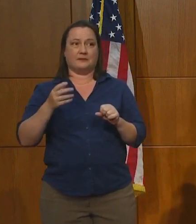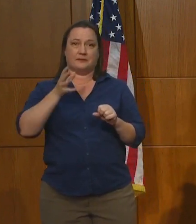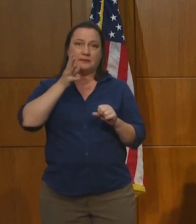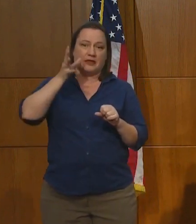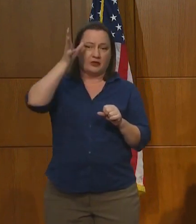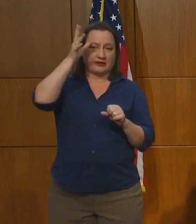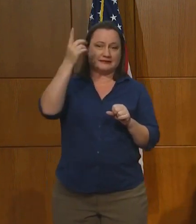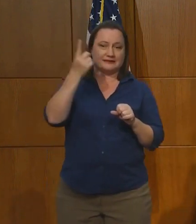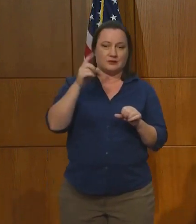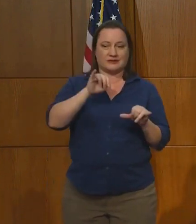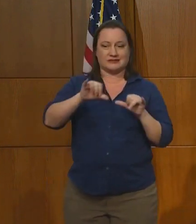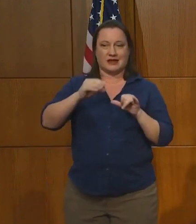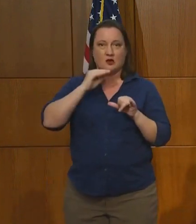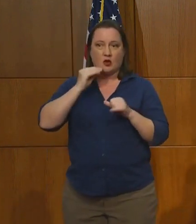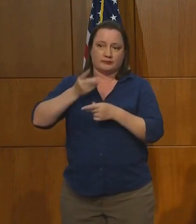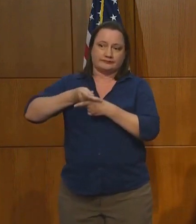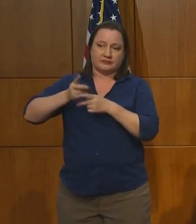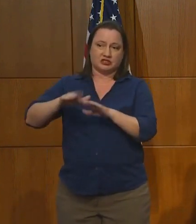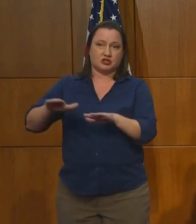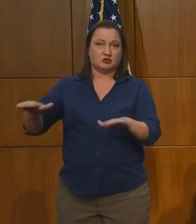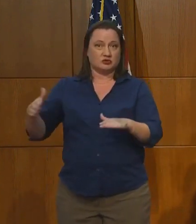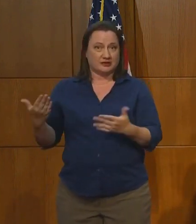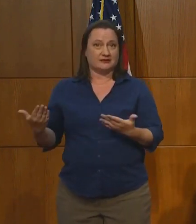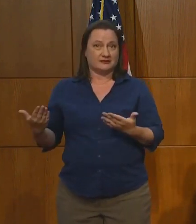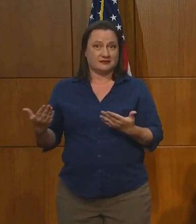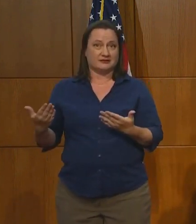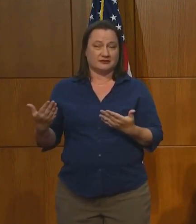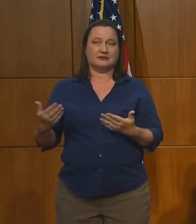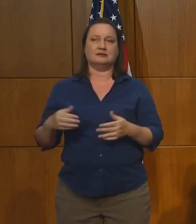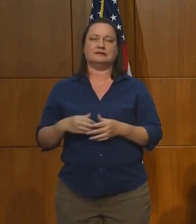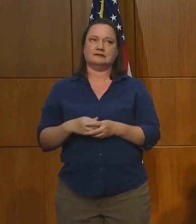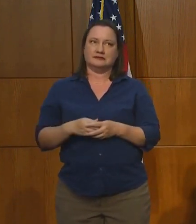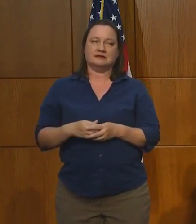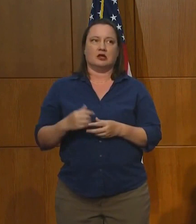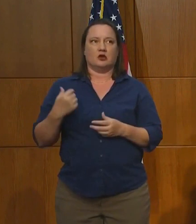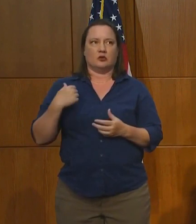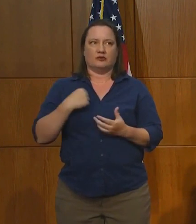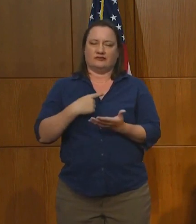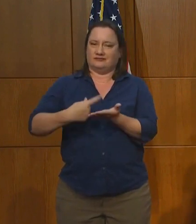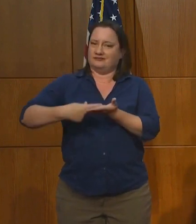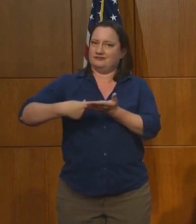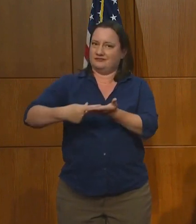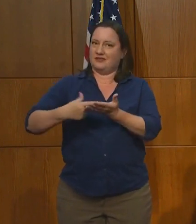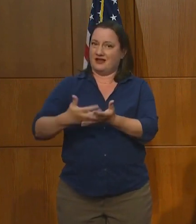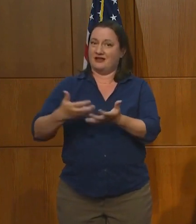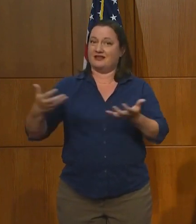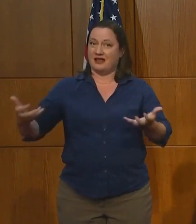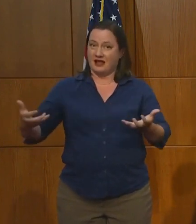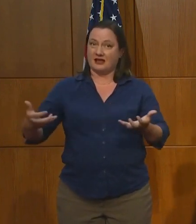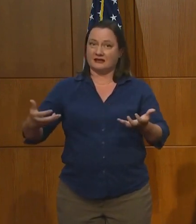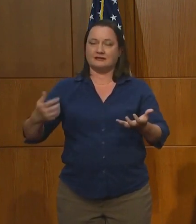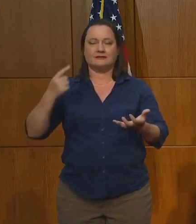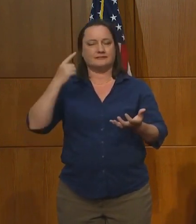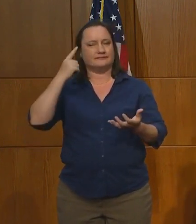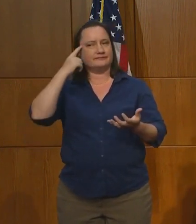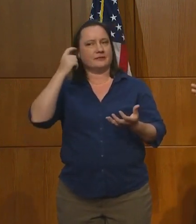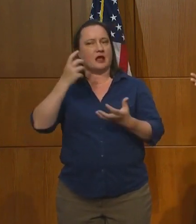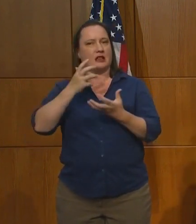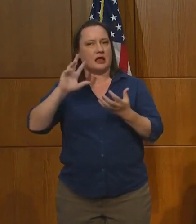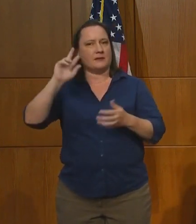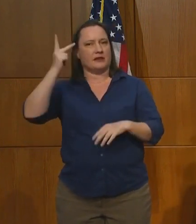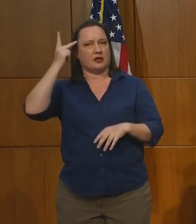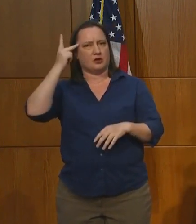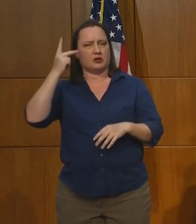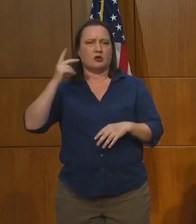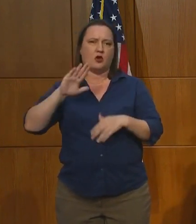So while we've heard a lot of talk, and unfortunately I think a lot of it is political, that all of our